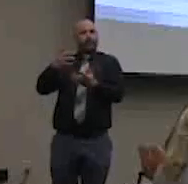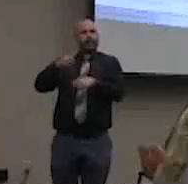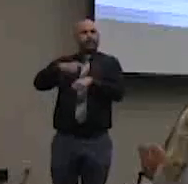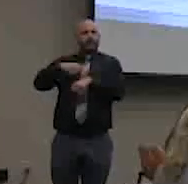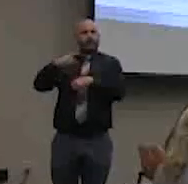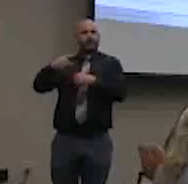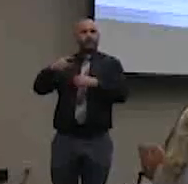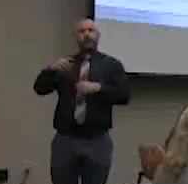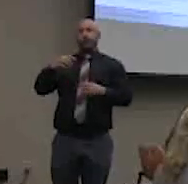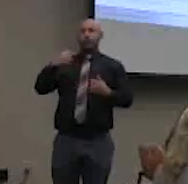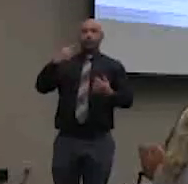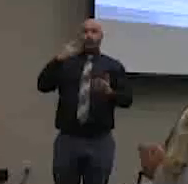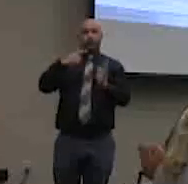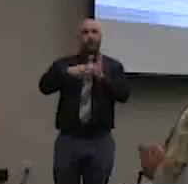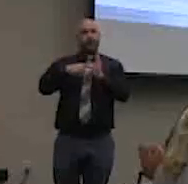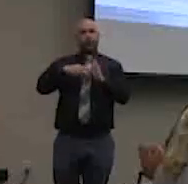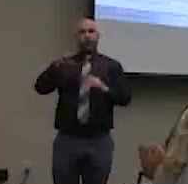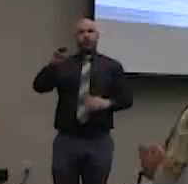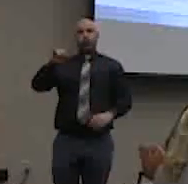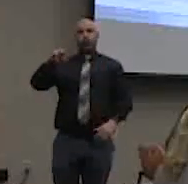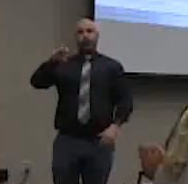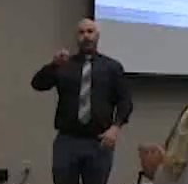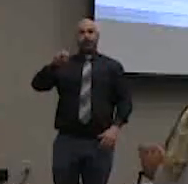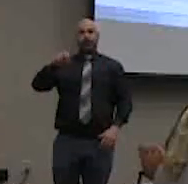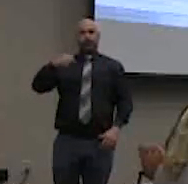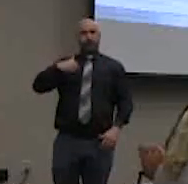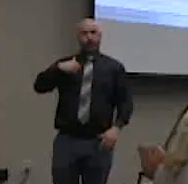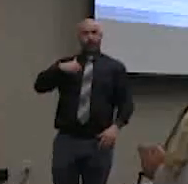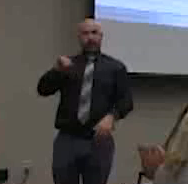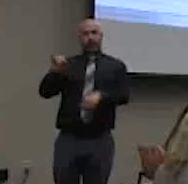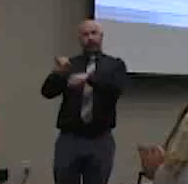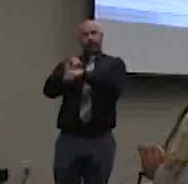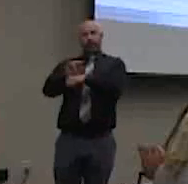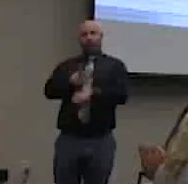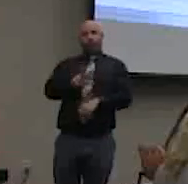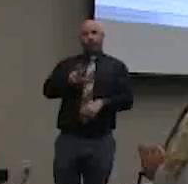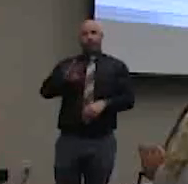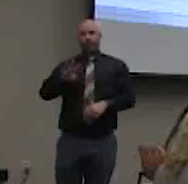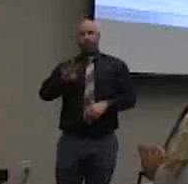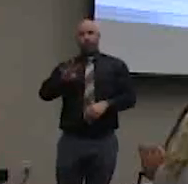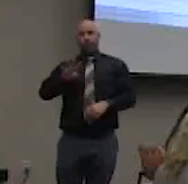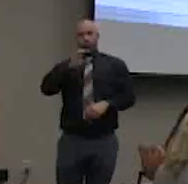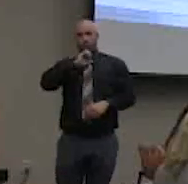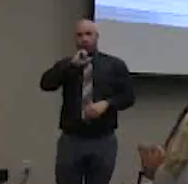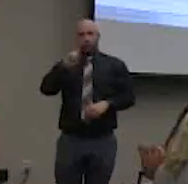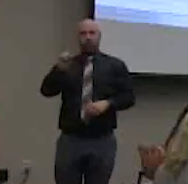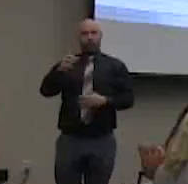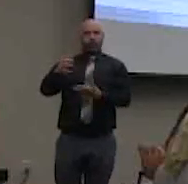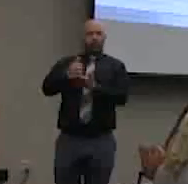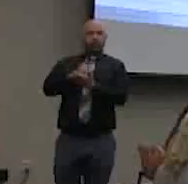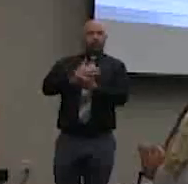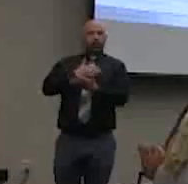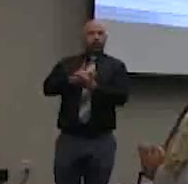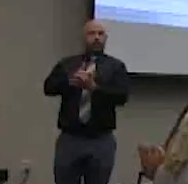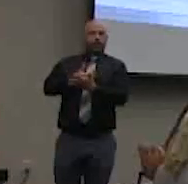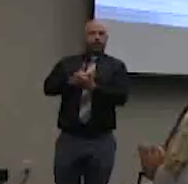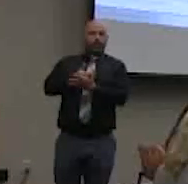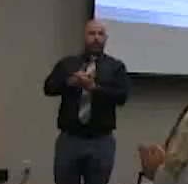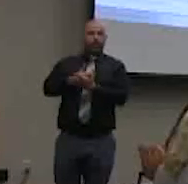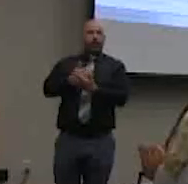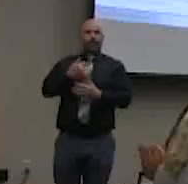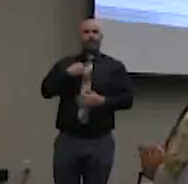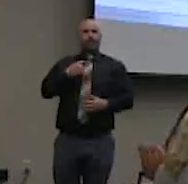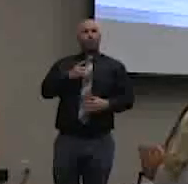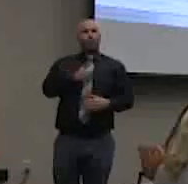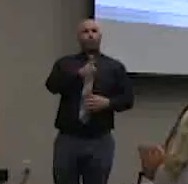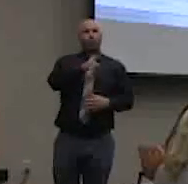industry, 3 and 4 year olds are where we sort of leverage our funding, right? I have a 1-4 ratio in an infant classroom, but a 1-10 ratio